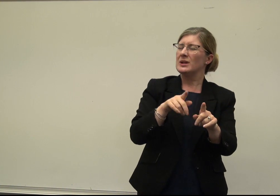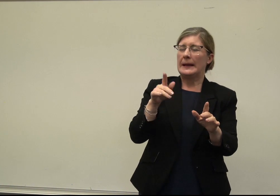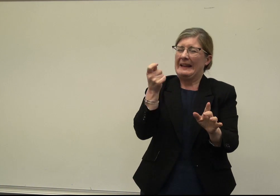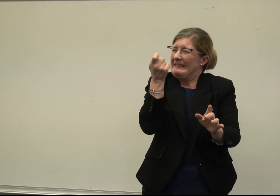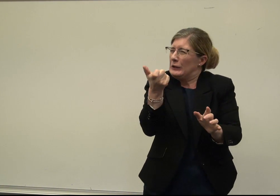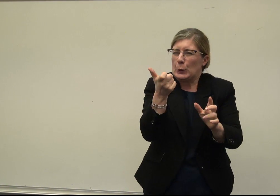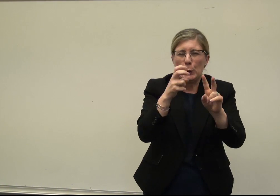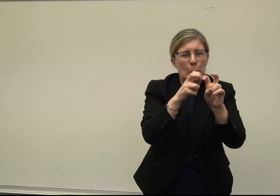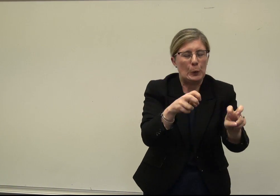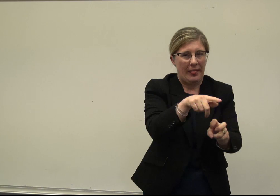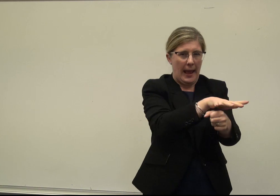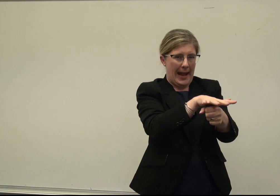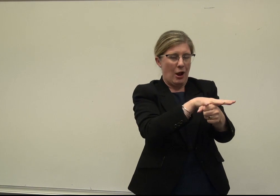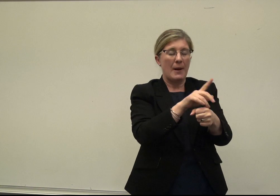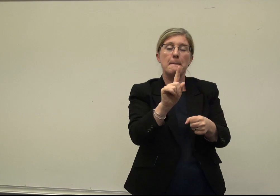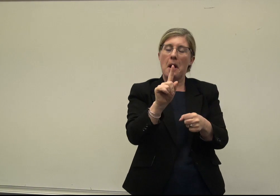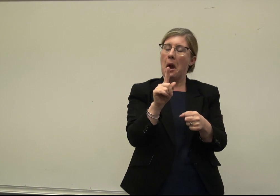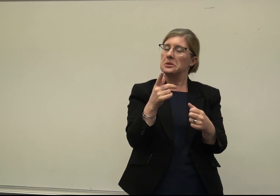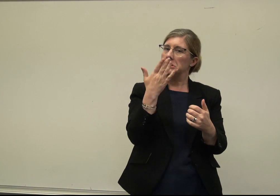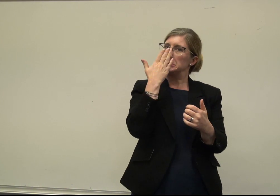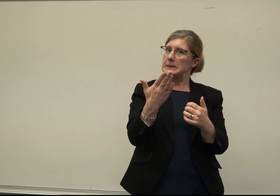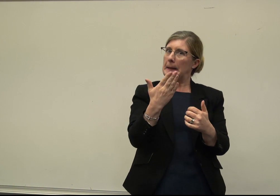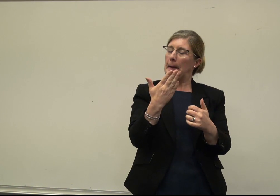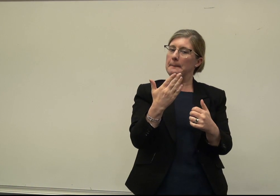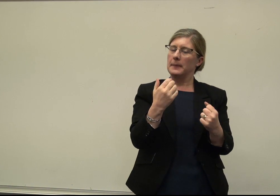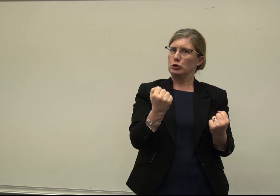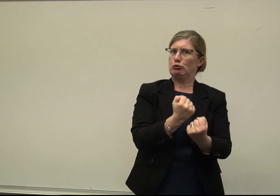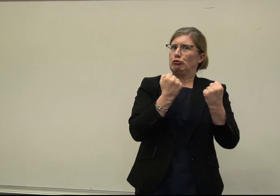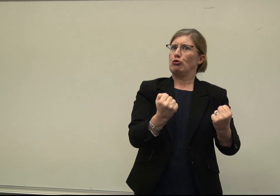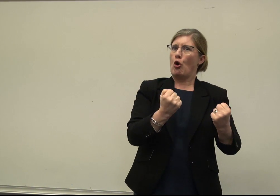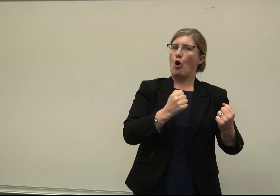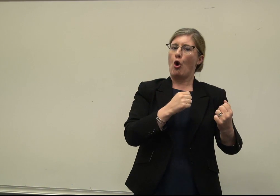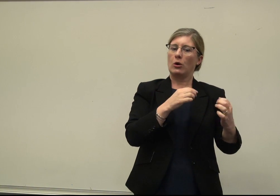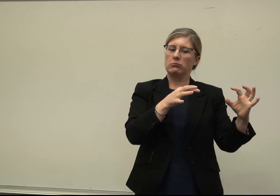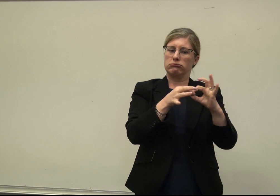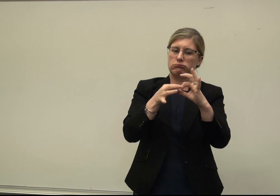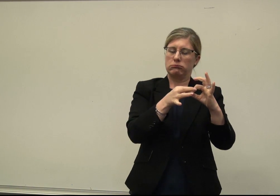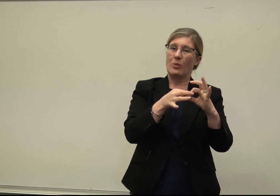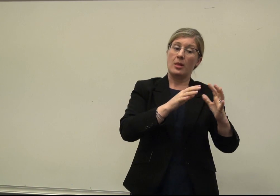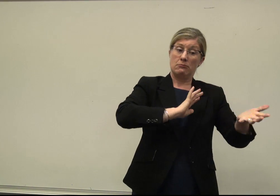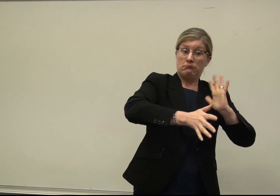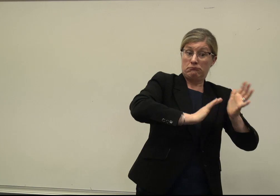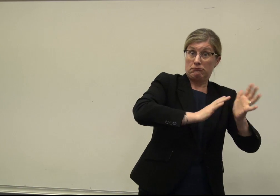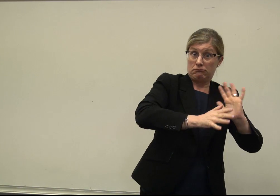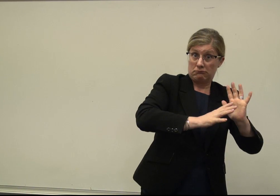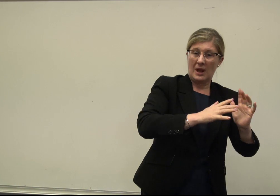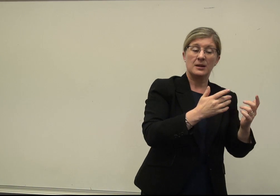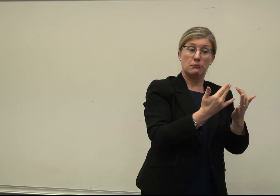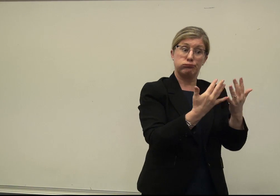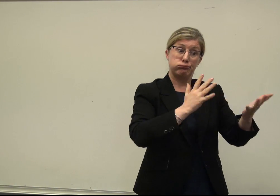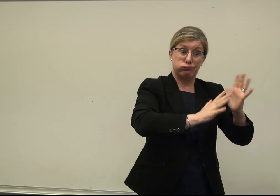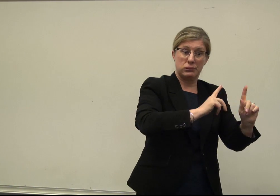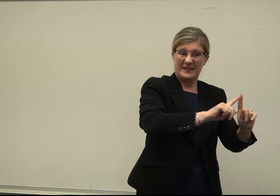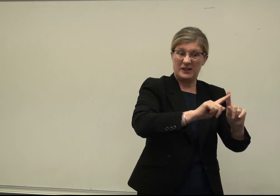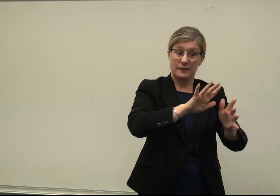it seems that the association of a sign language and strong literacy in another language can also provide